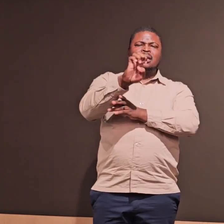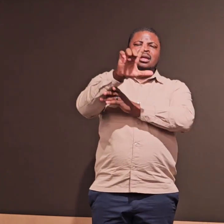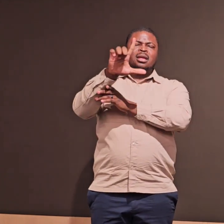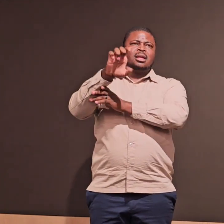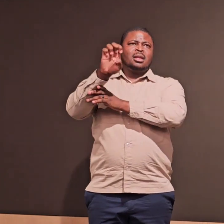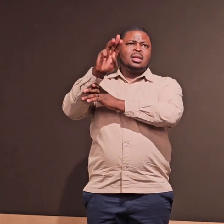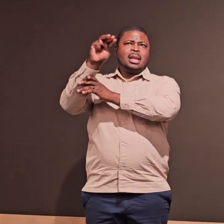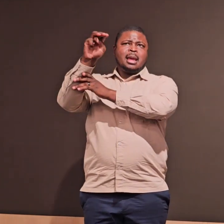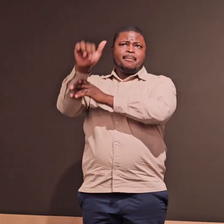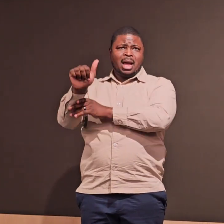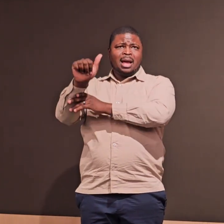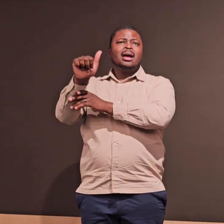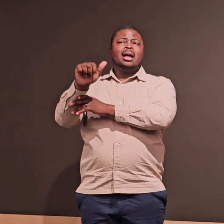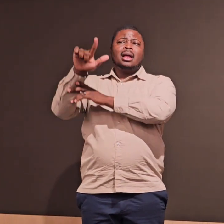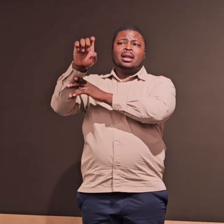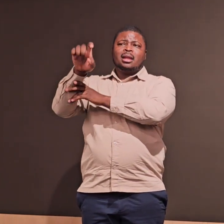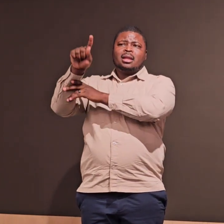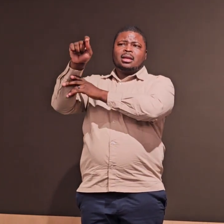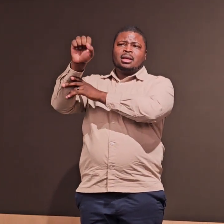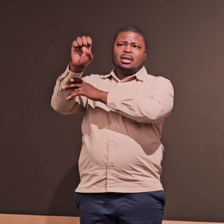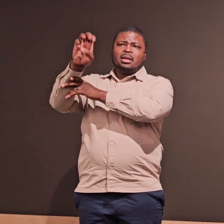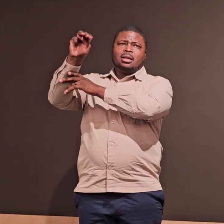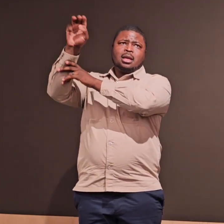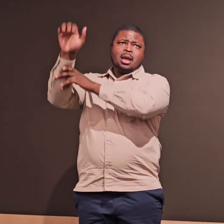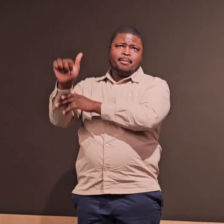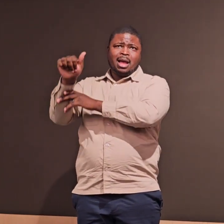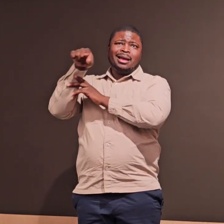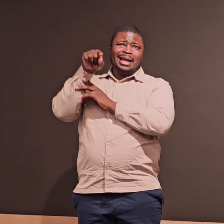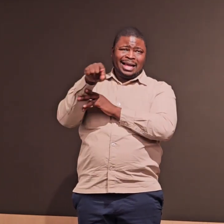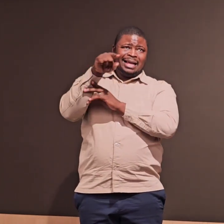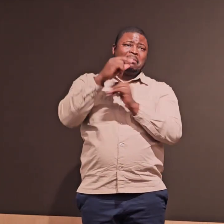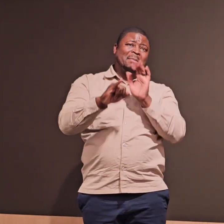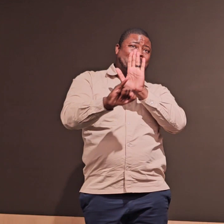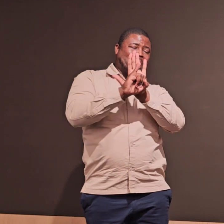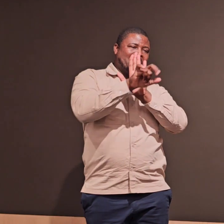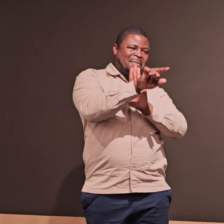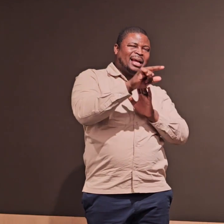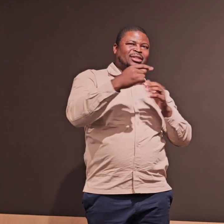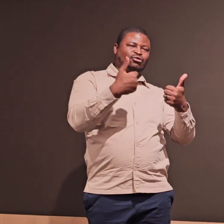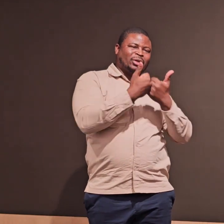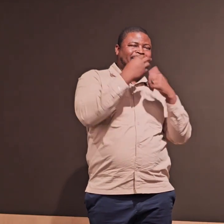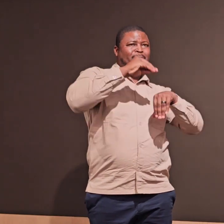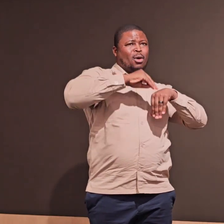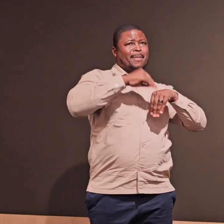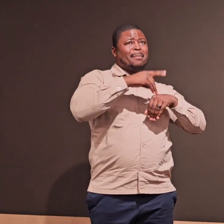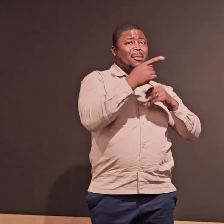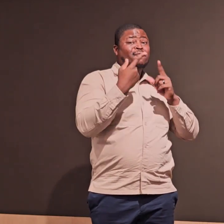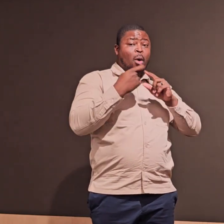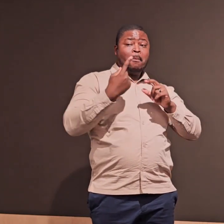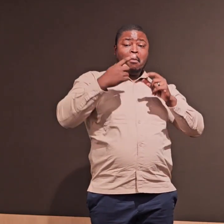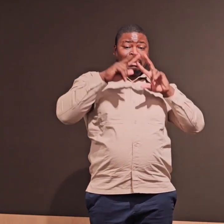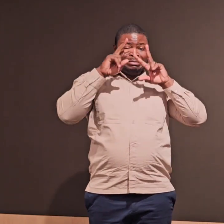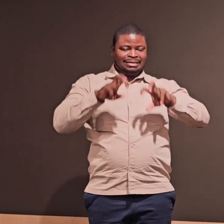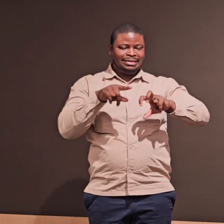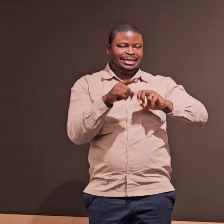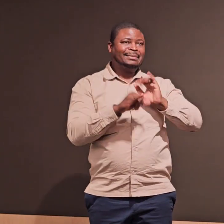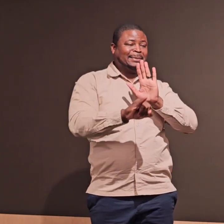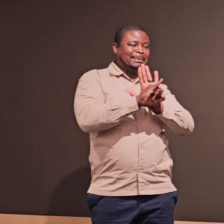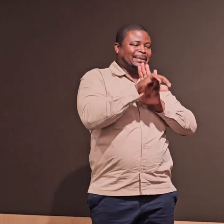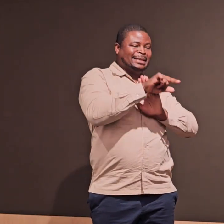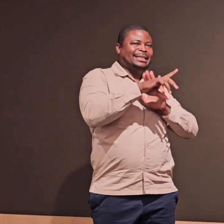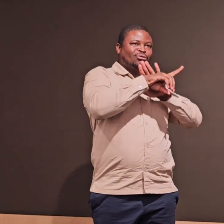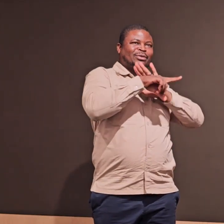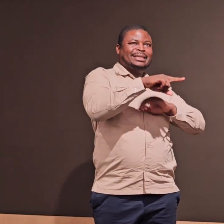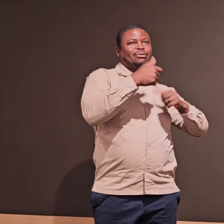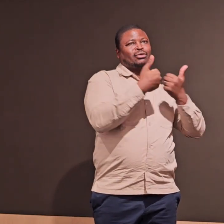have said that these are the districts that are your problem districts based on the survey. Even if you are going to still support other